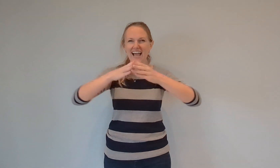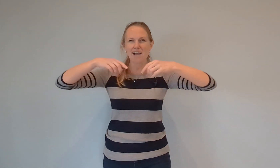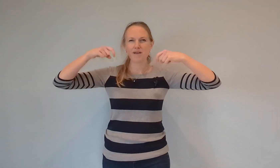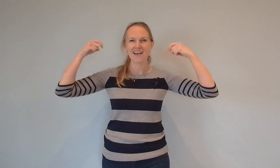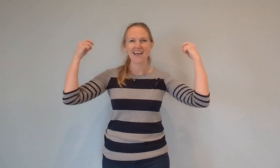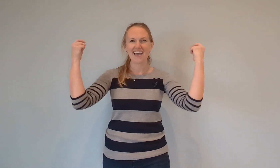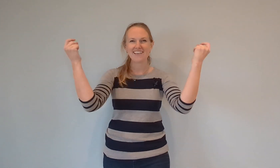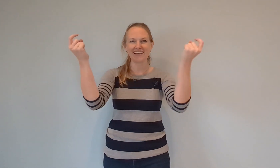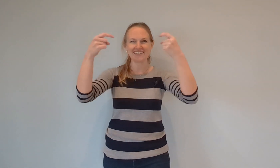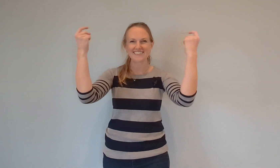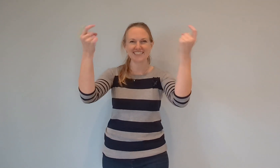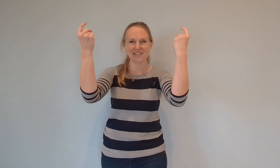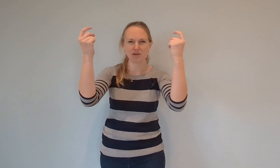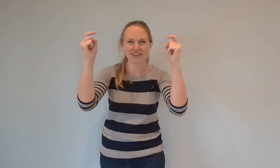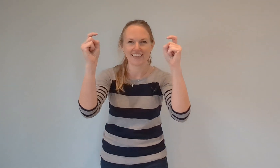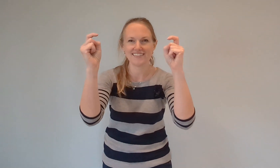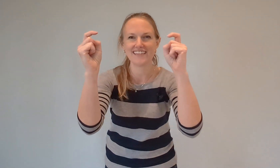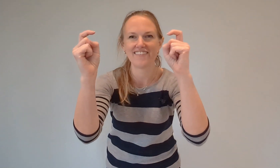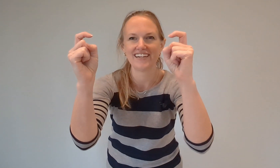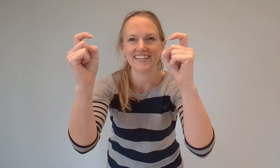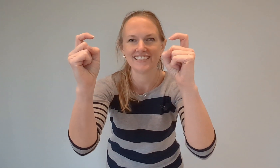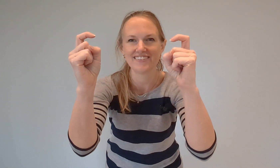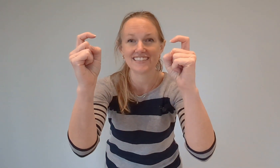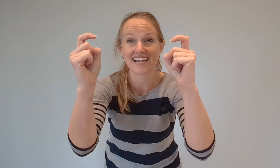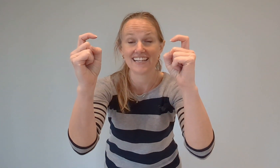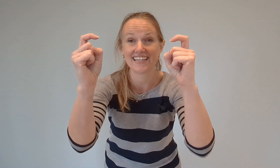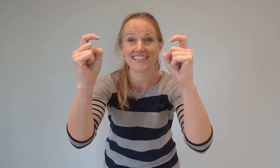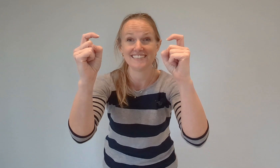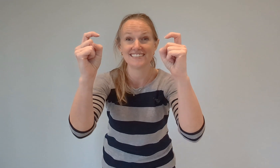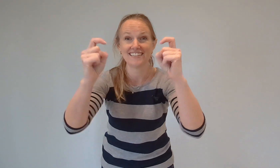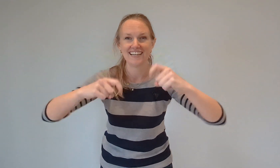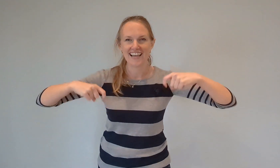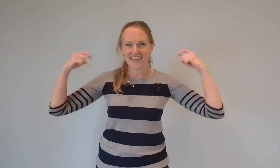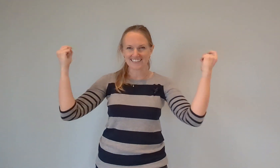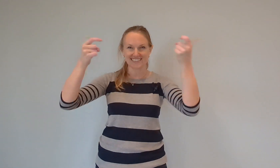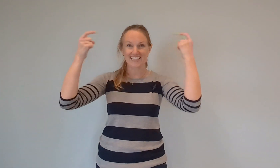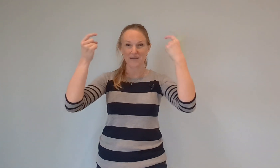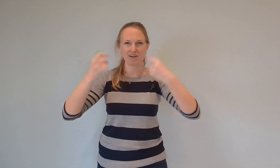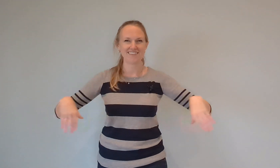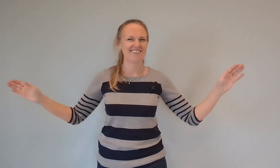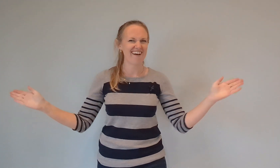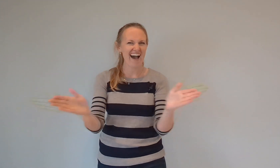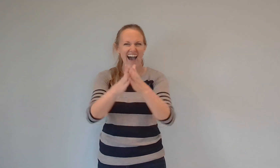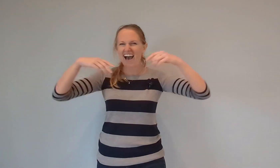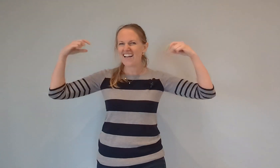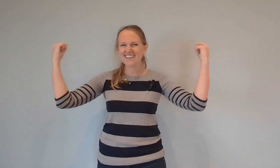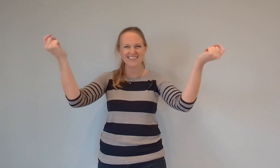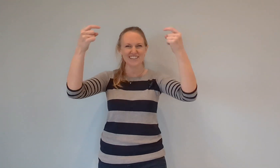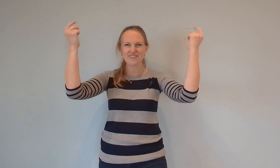clap and then you celebrate. Okay, so you have your index fingers kind of like this and you celebrate. So